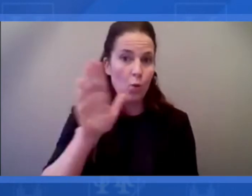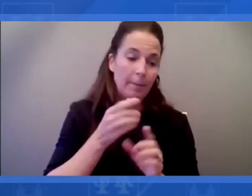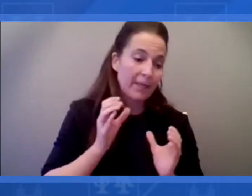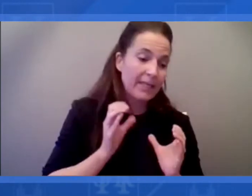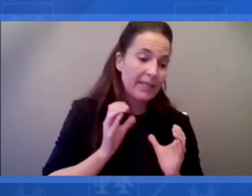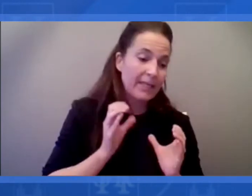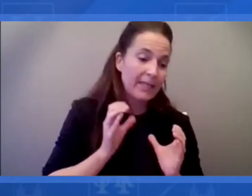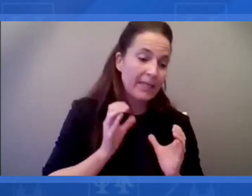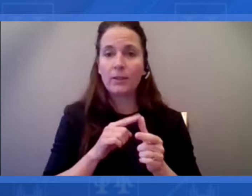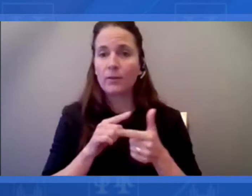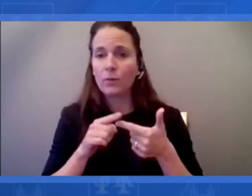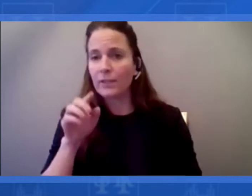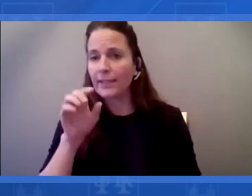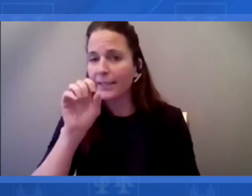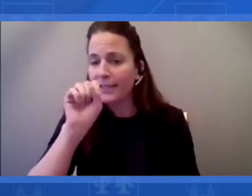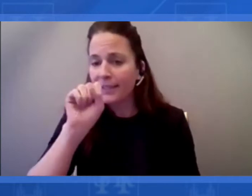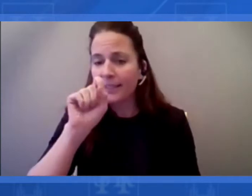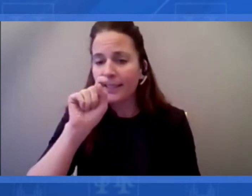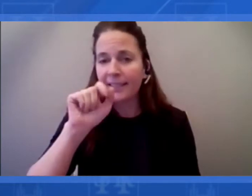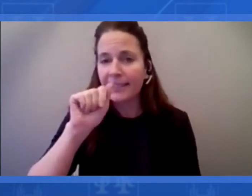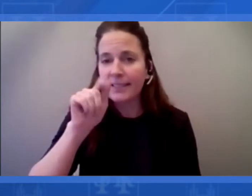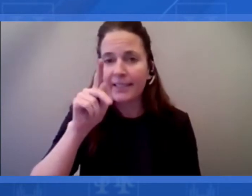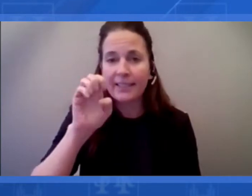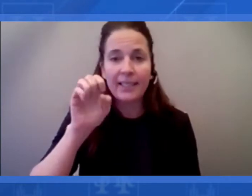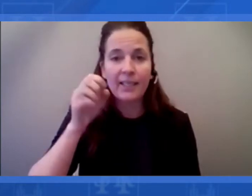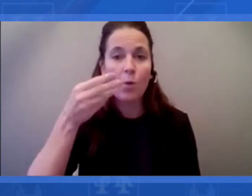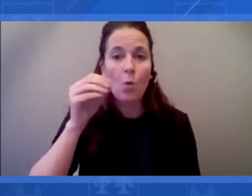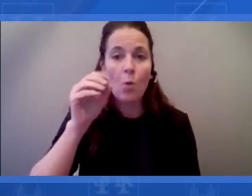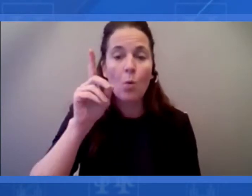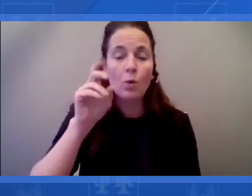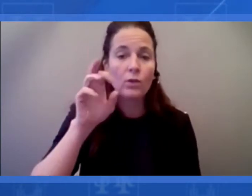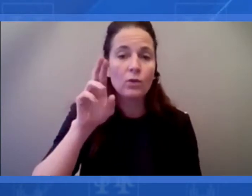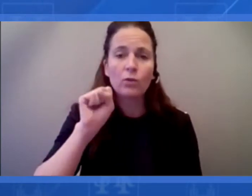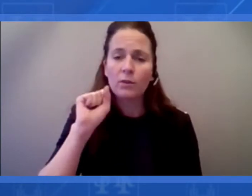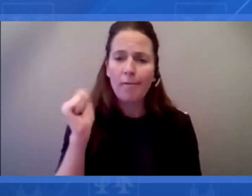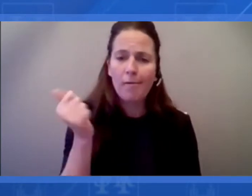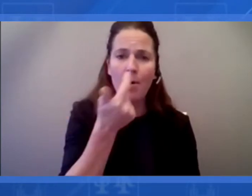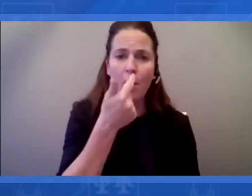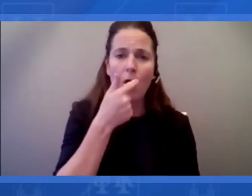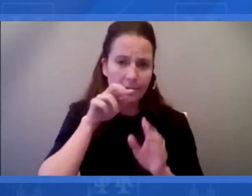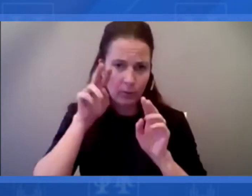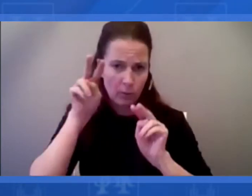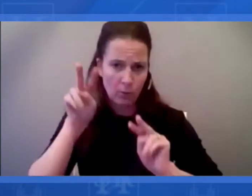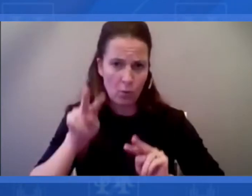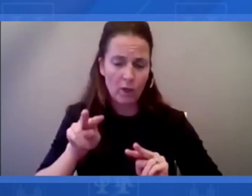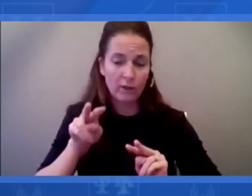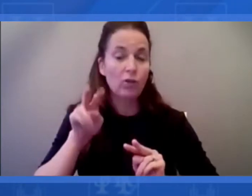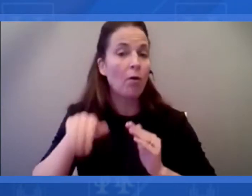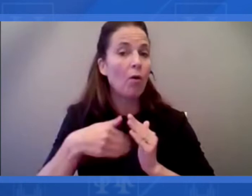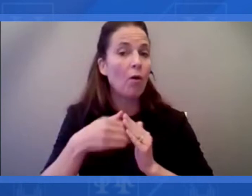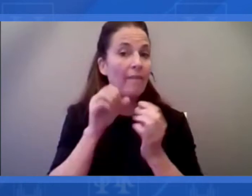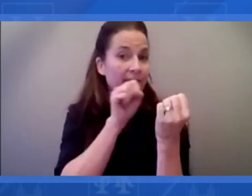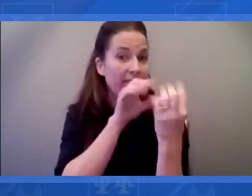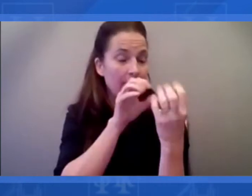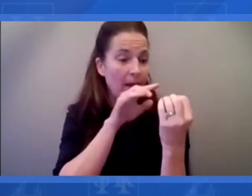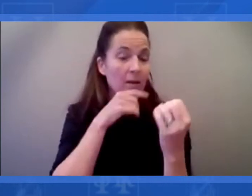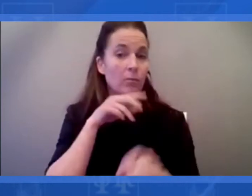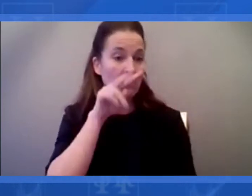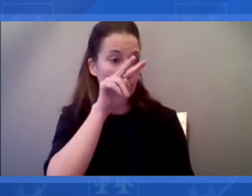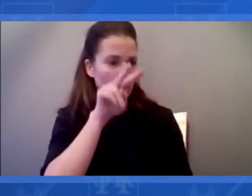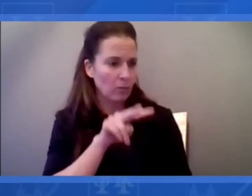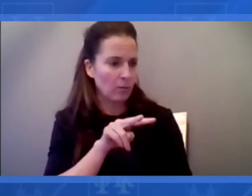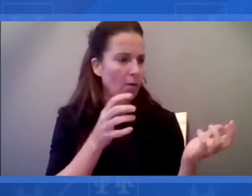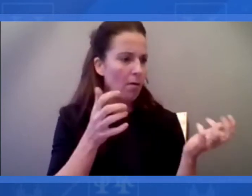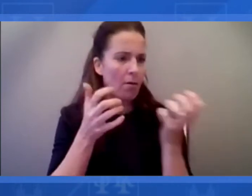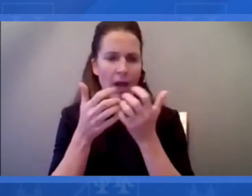and stakeholders. These principles are the foundation for future action plans, such as new service